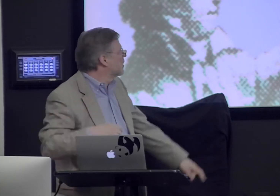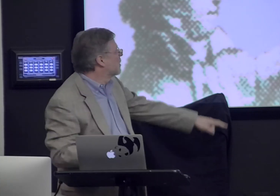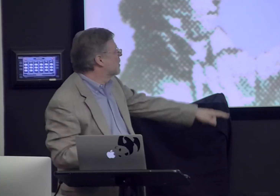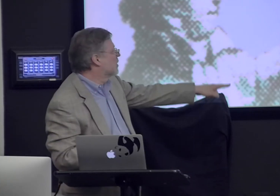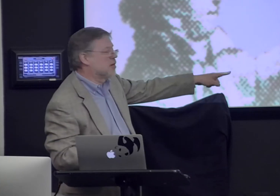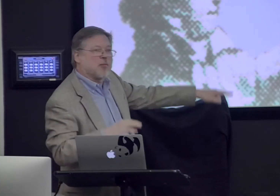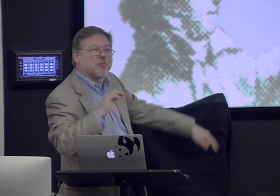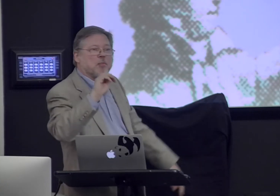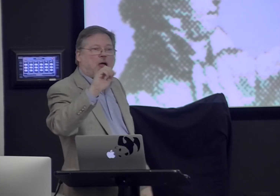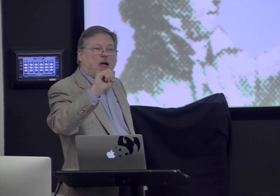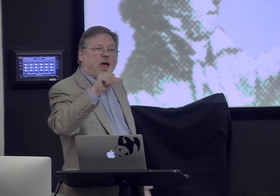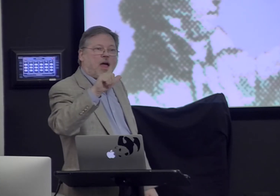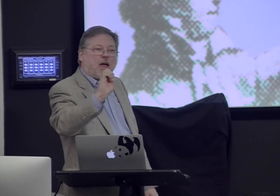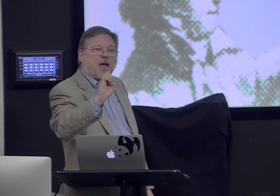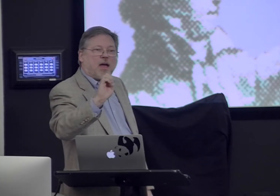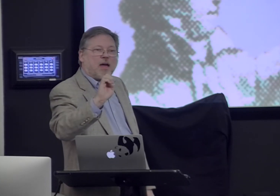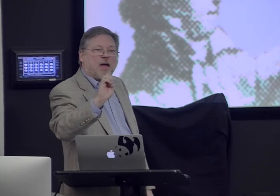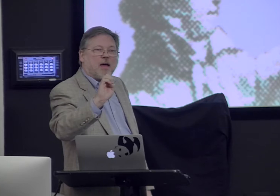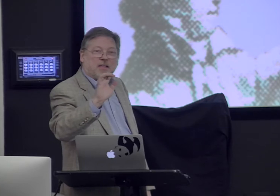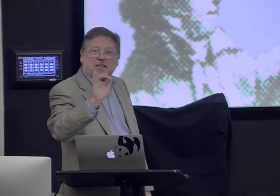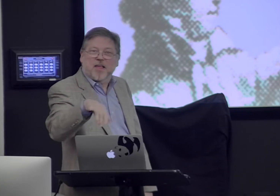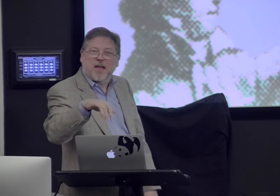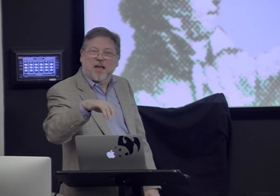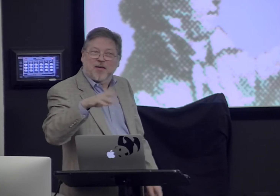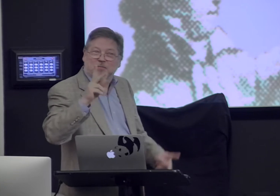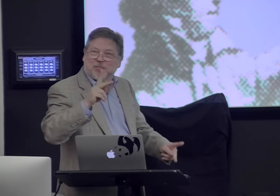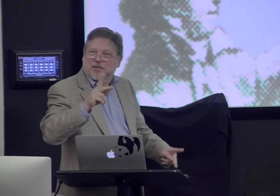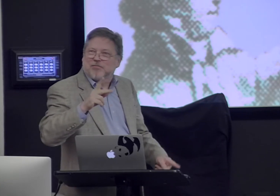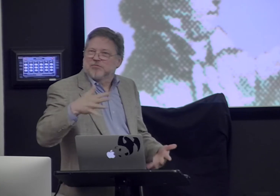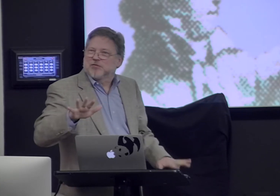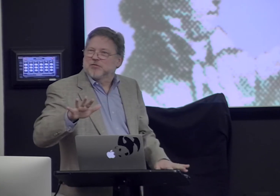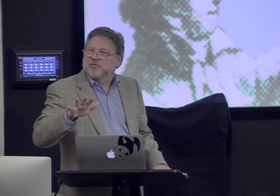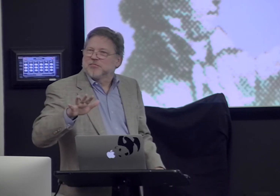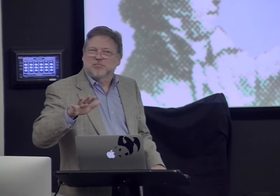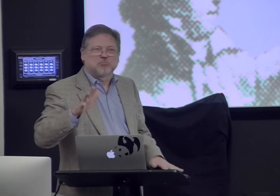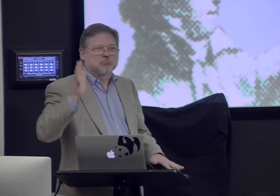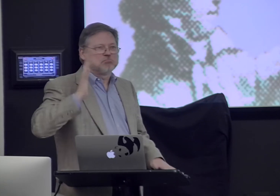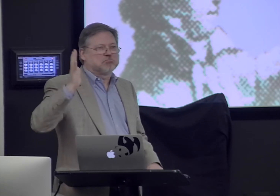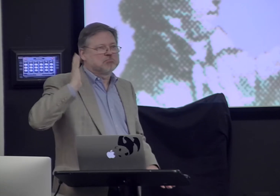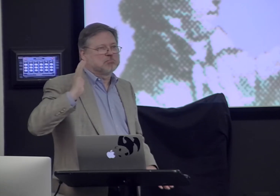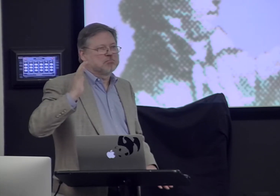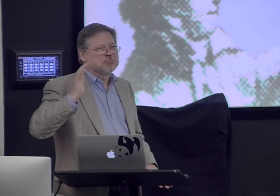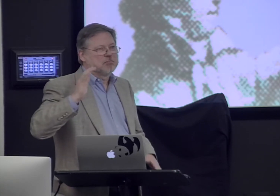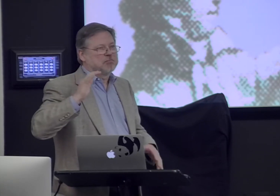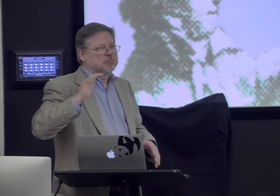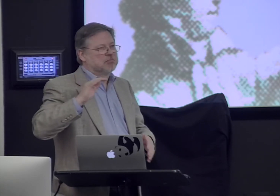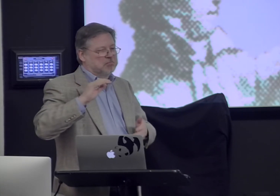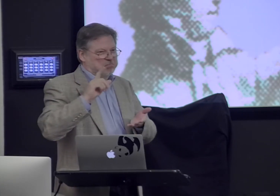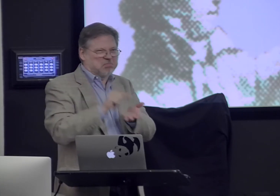to the language might strictly see it in concrete terms, in places where really it's used as an